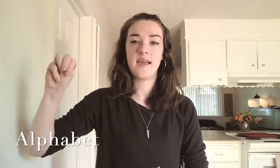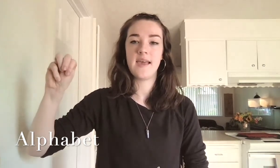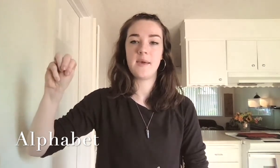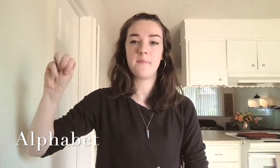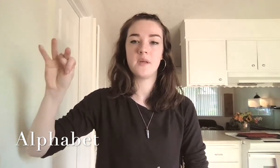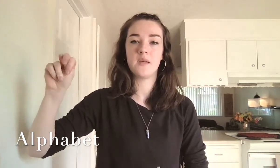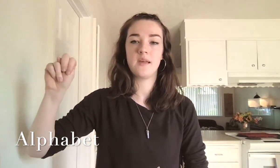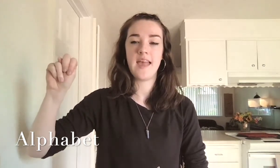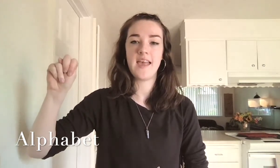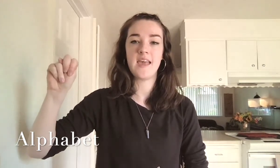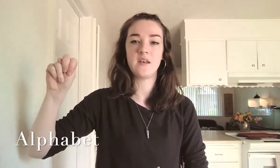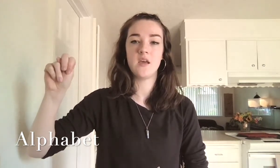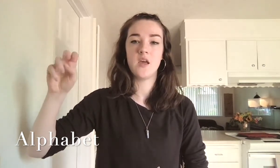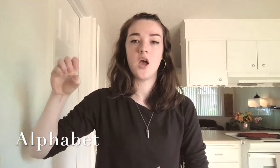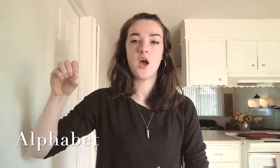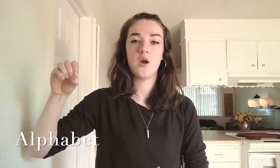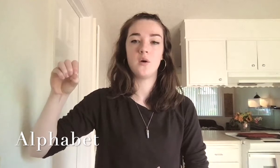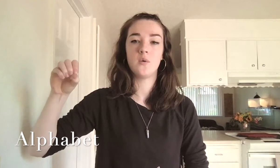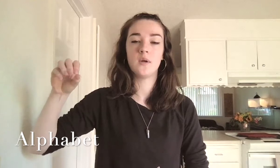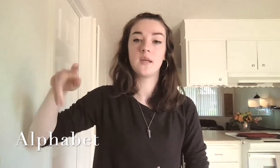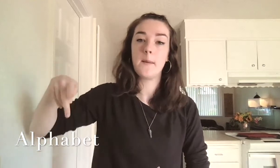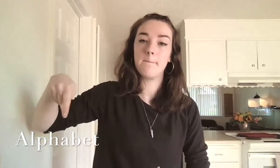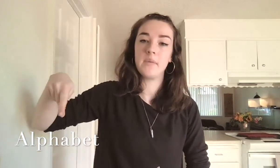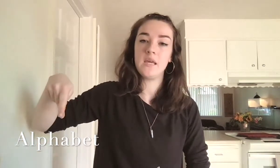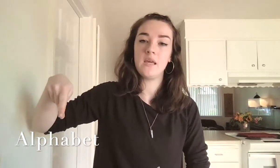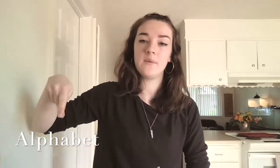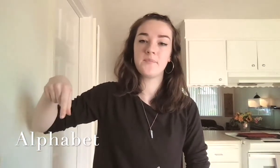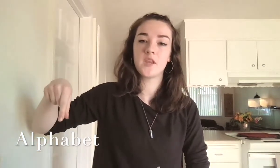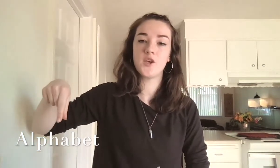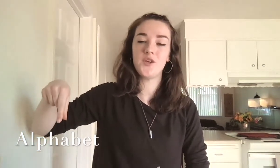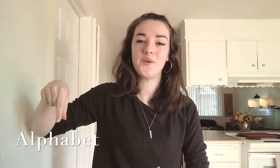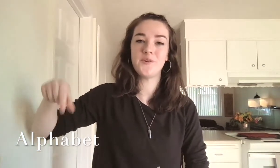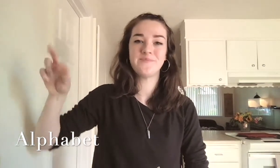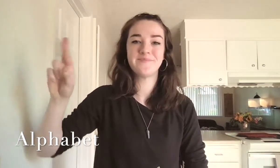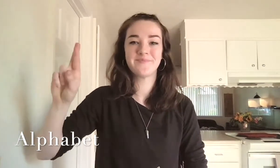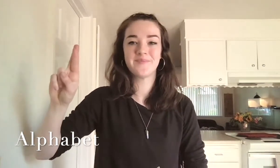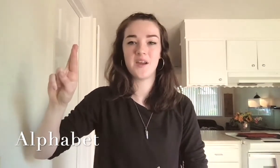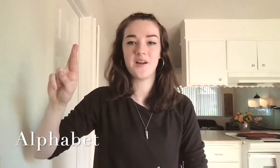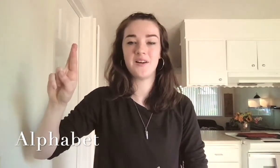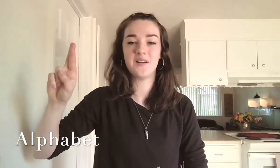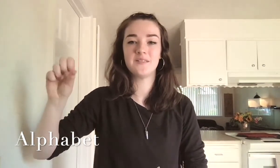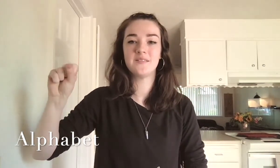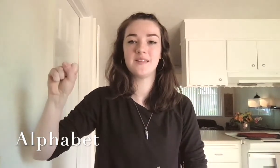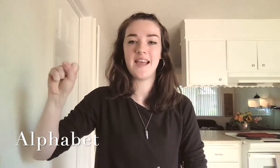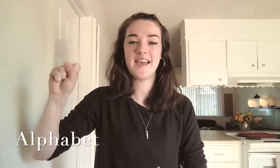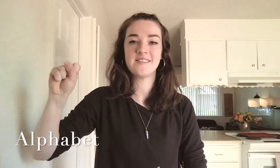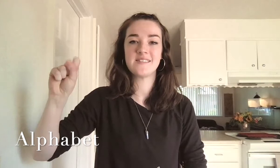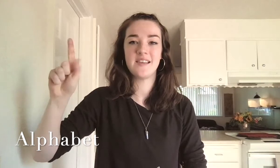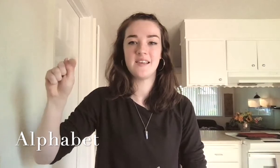M, N, O, P, Q, R, S,